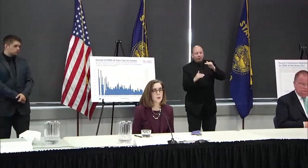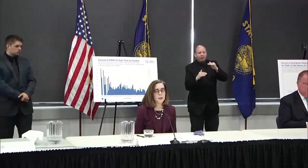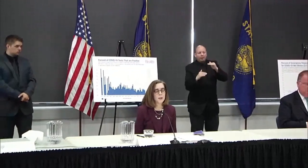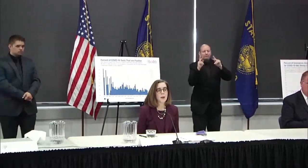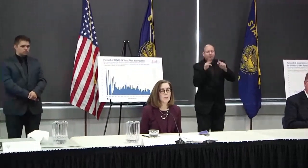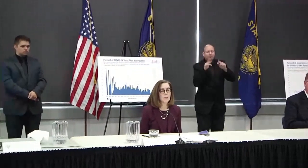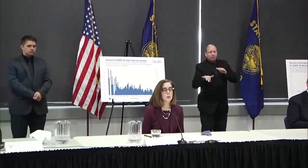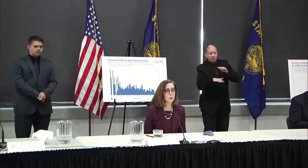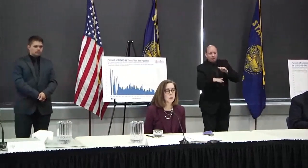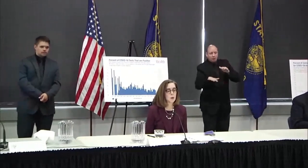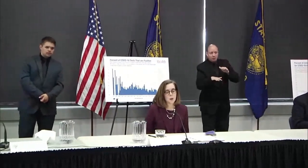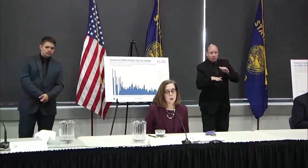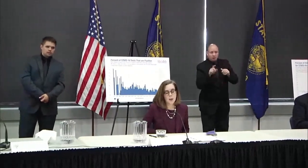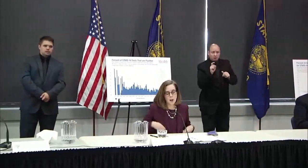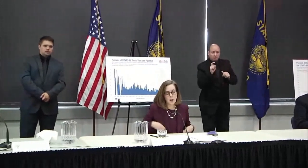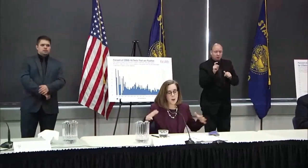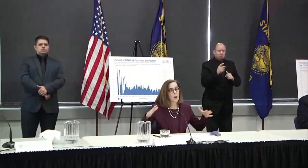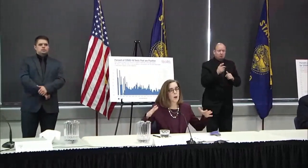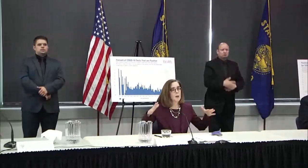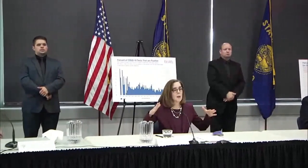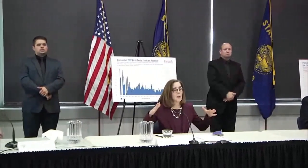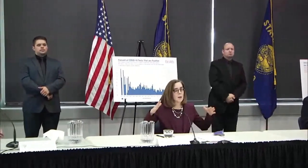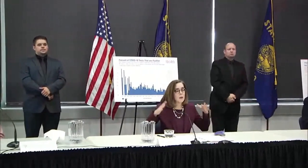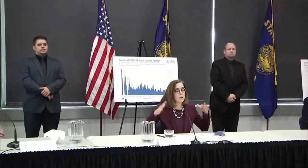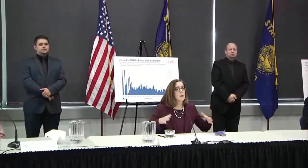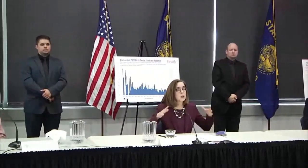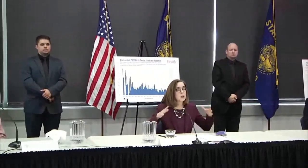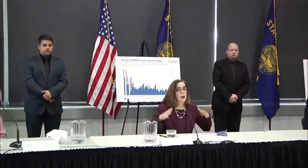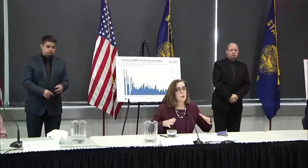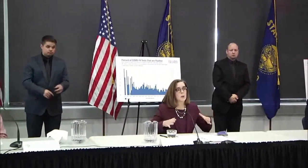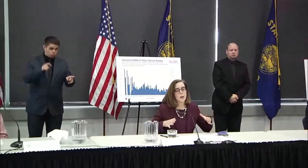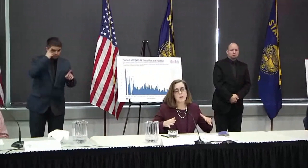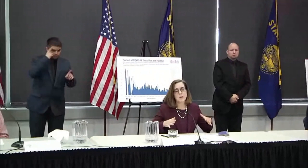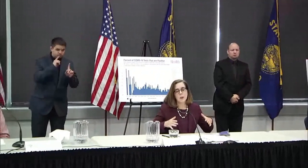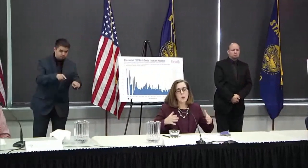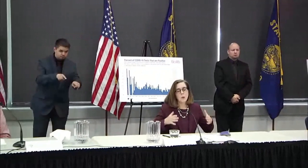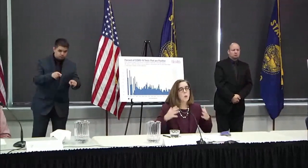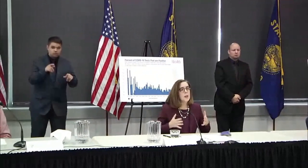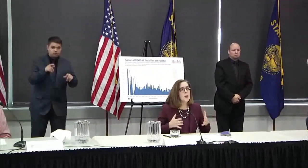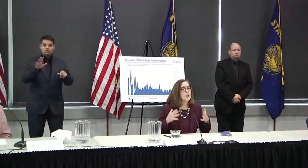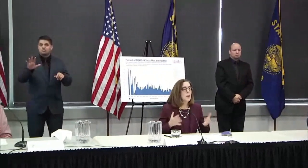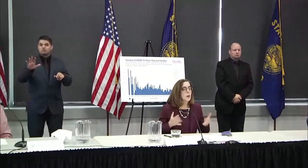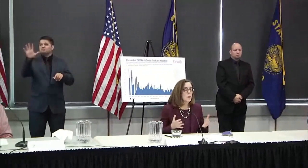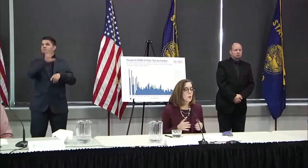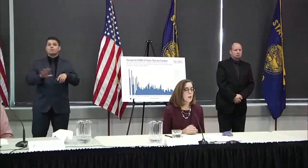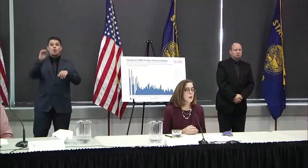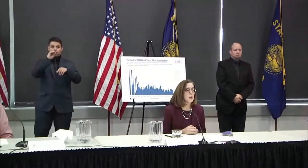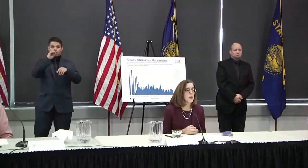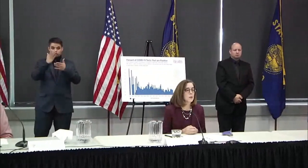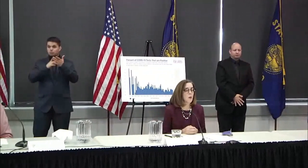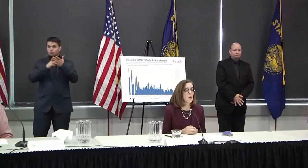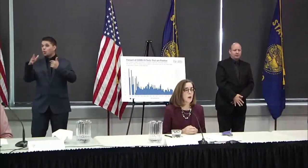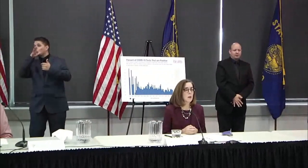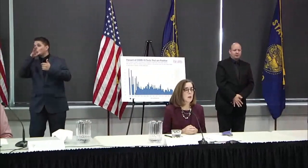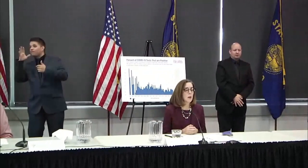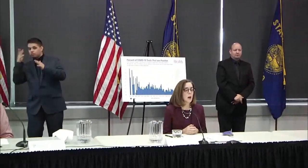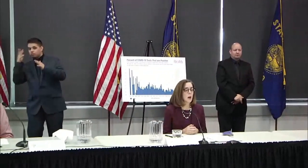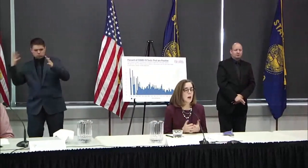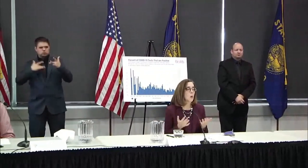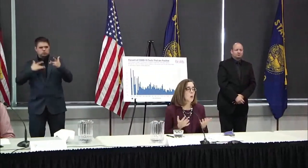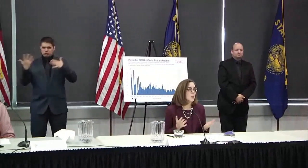across the country, I am concerned about large gatherings. We know that these